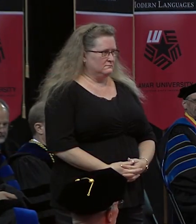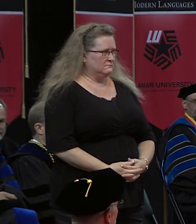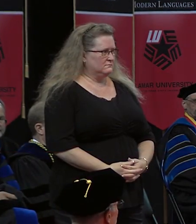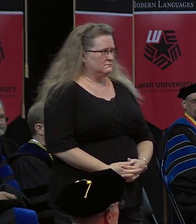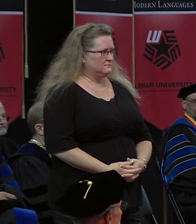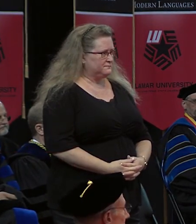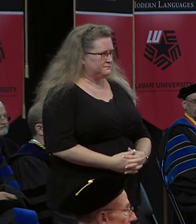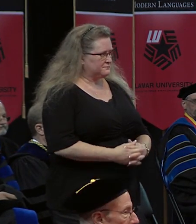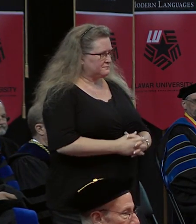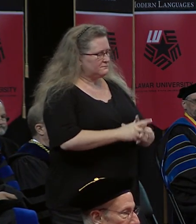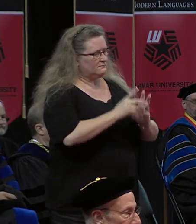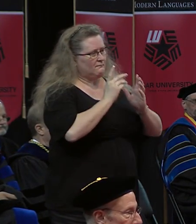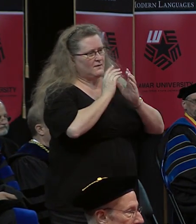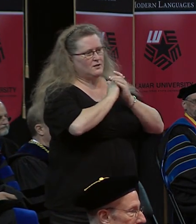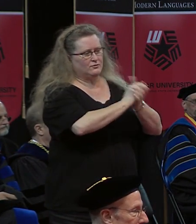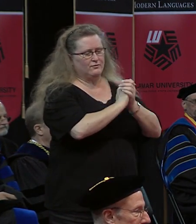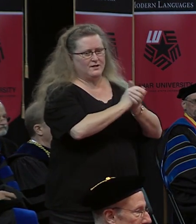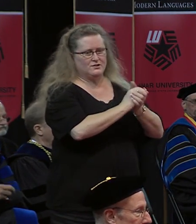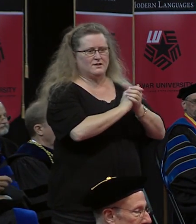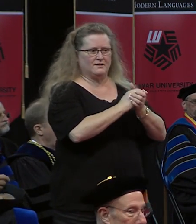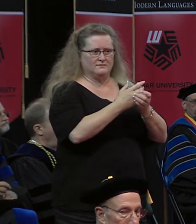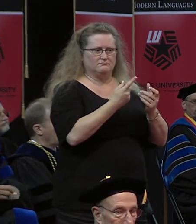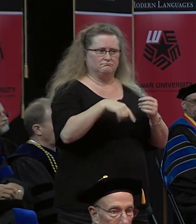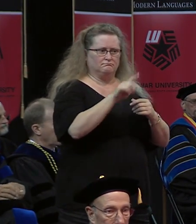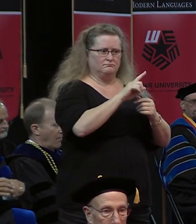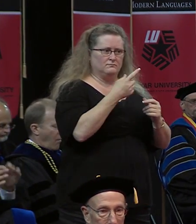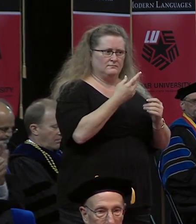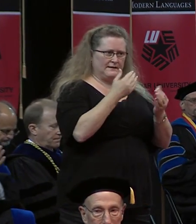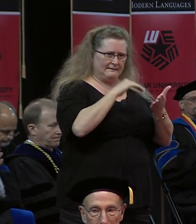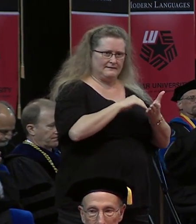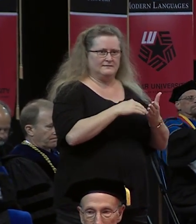Please join me in congratulating our graduates one more time, please.